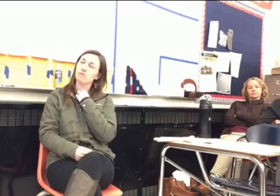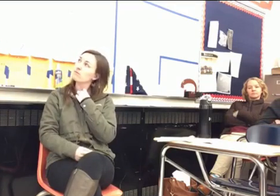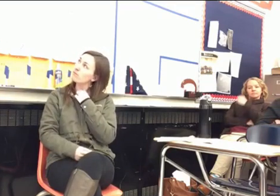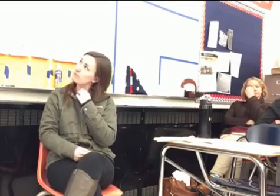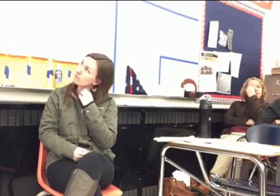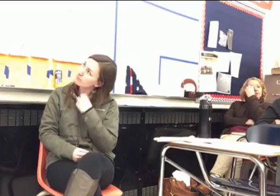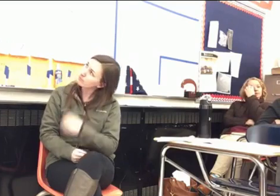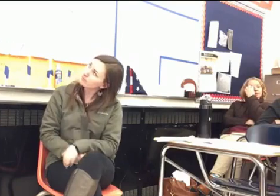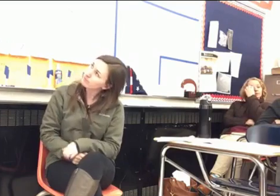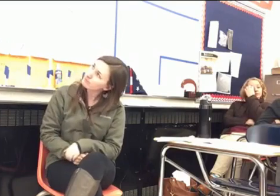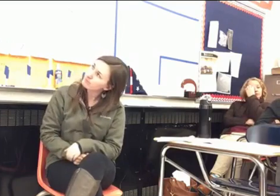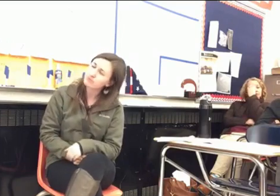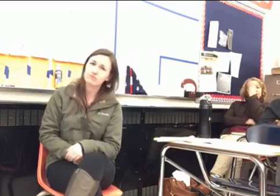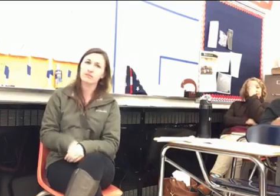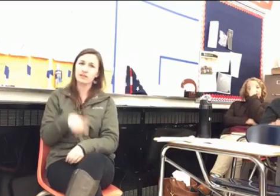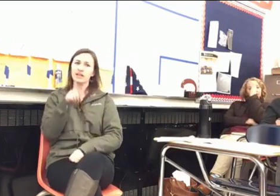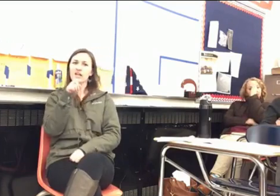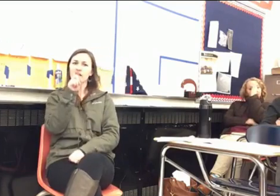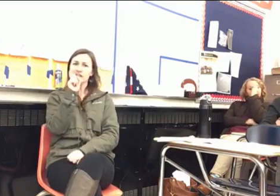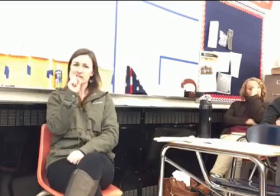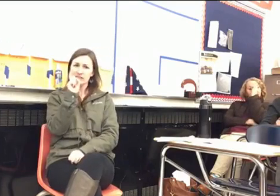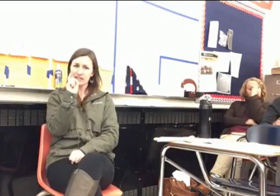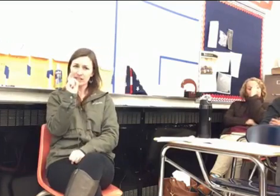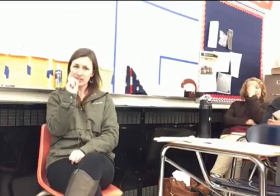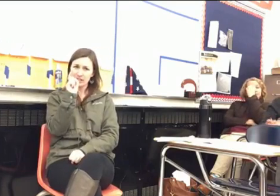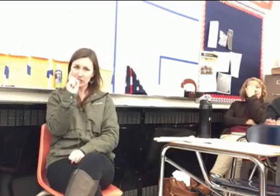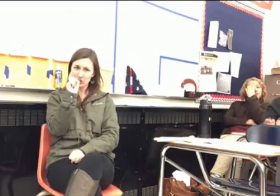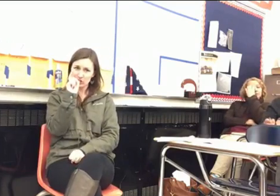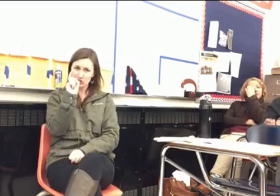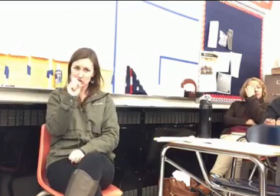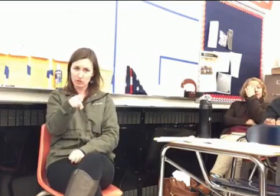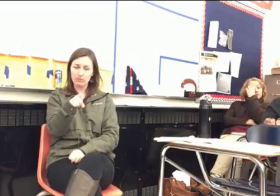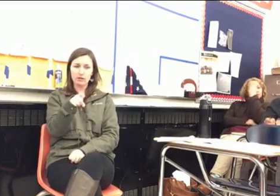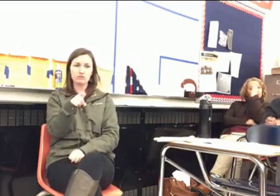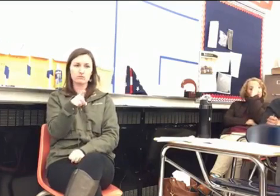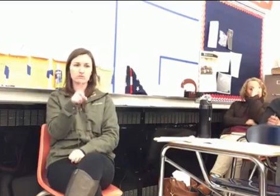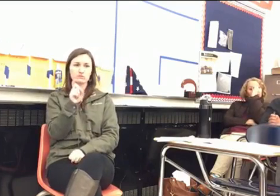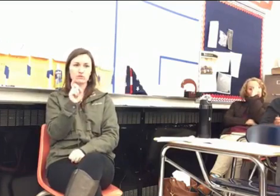theory, it should be on your paper if they did it right. Yep.